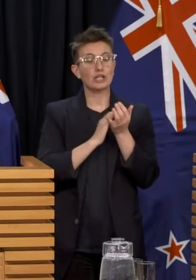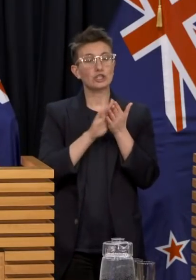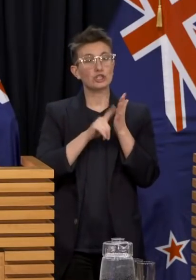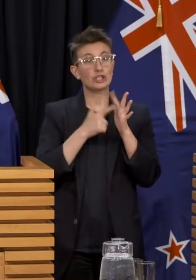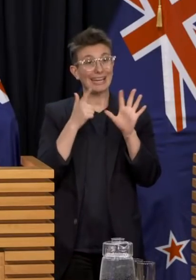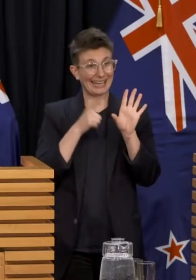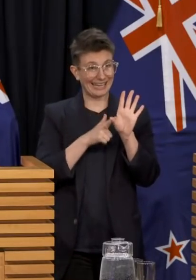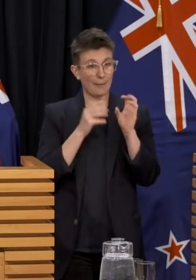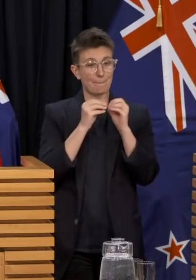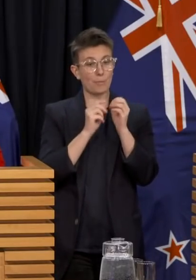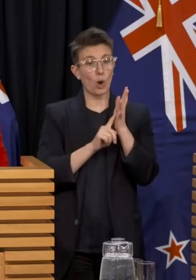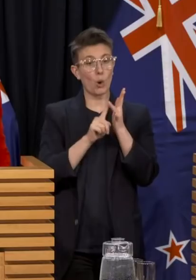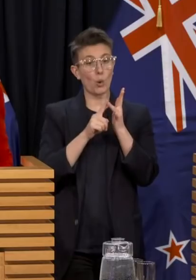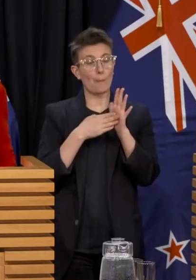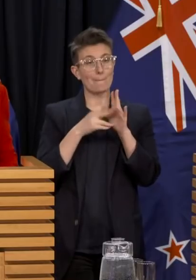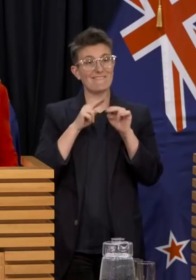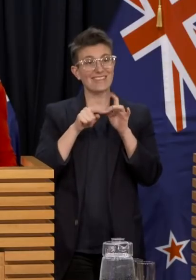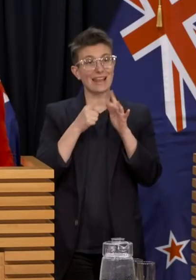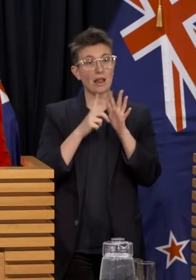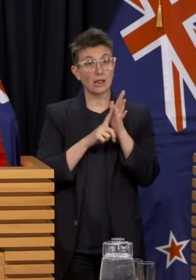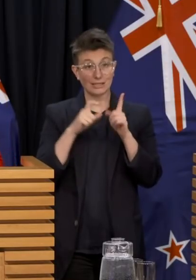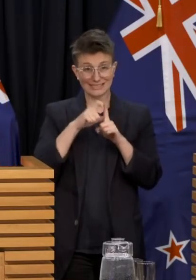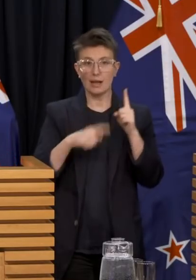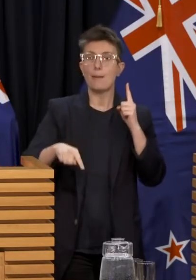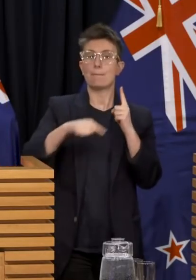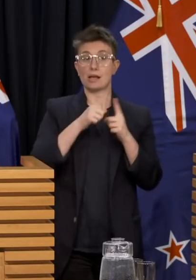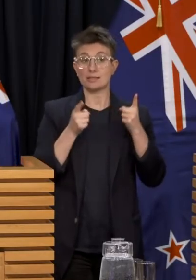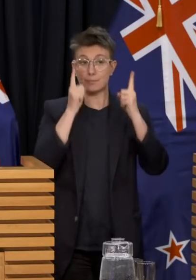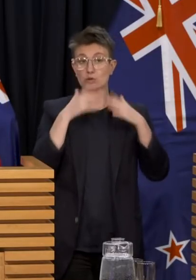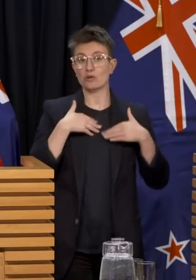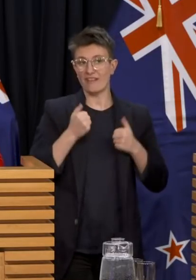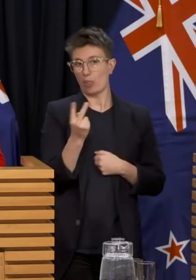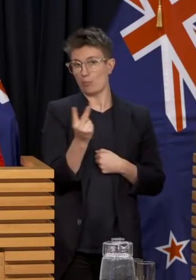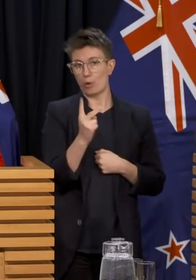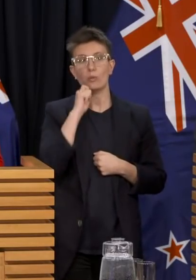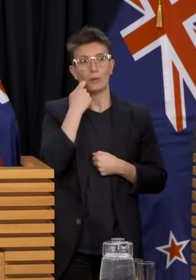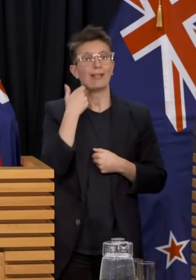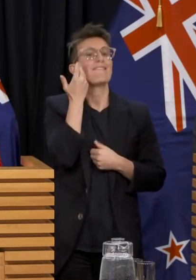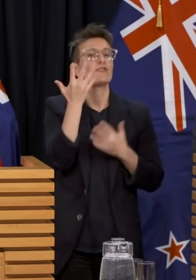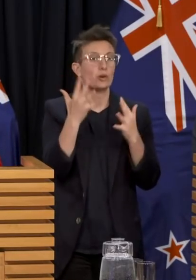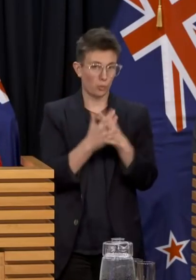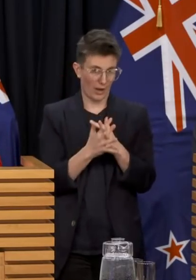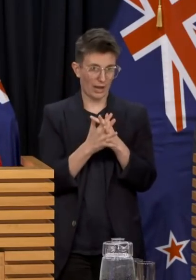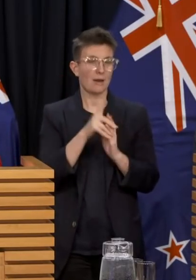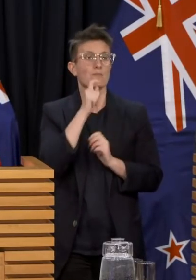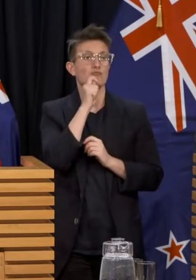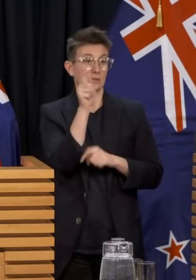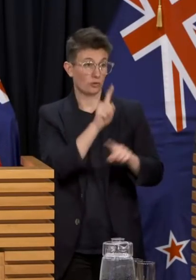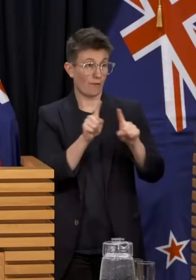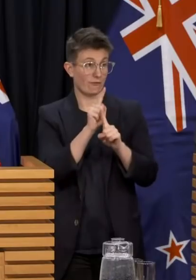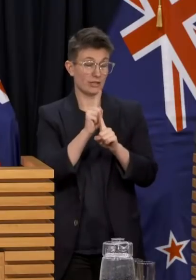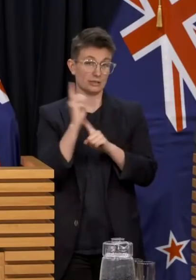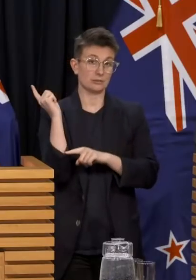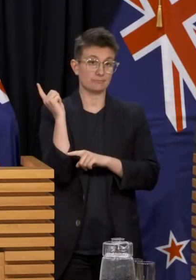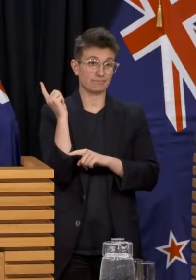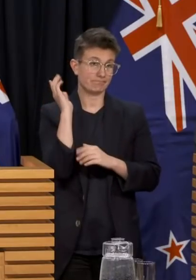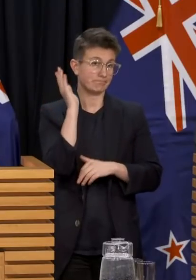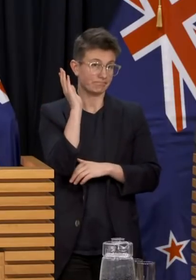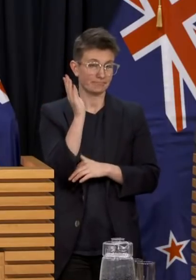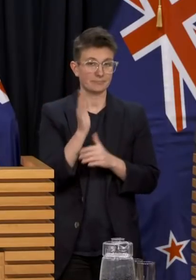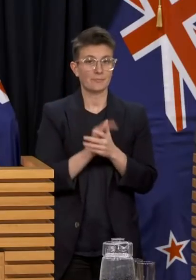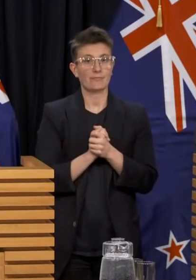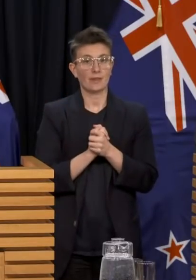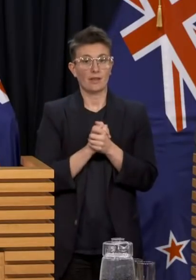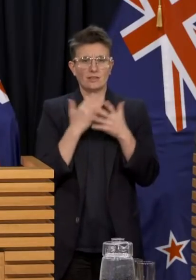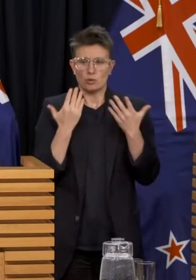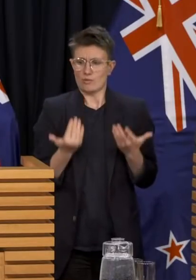Health. Our All of Government team has also dialled back up its Unite Against COVID-19 campaign,